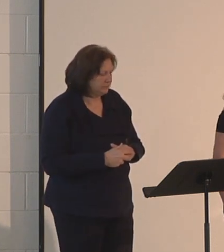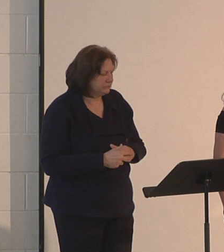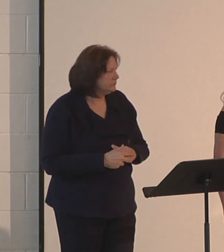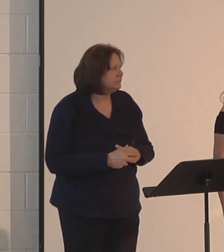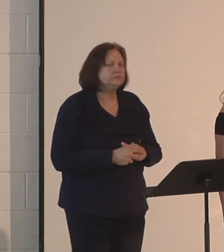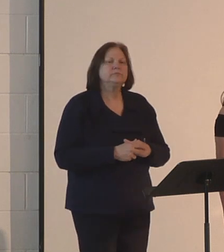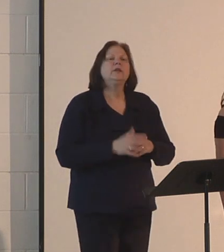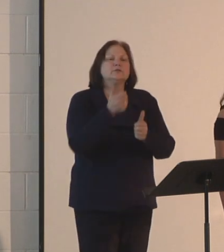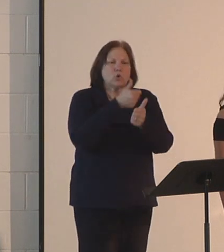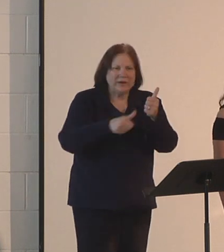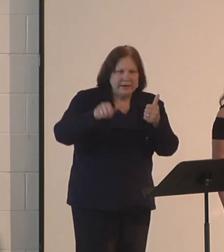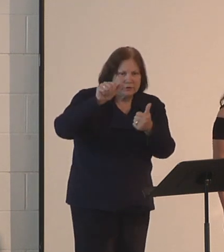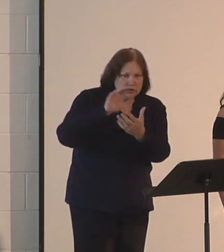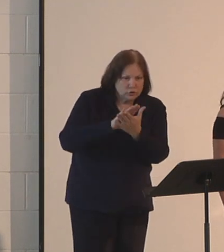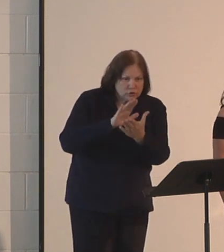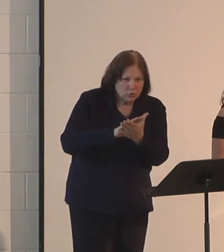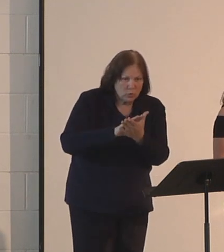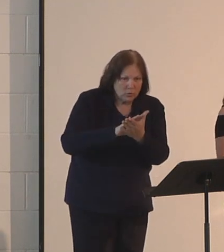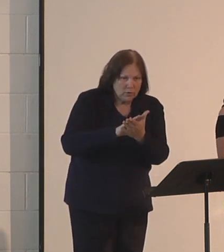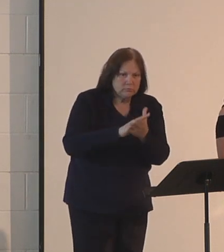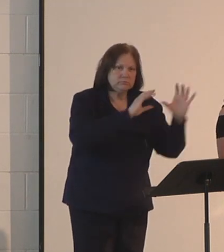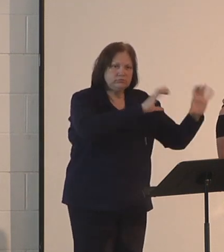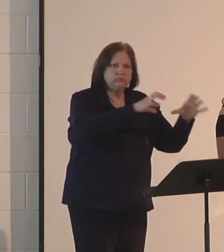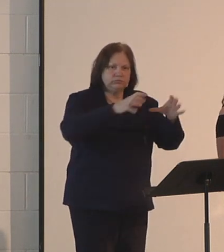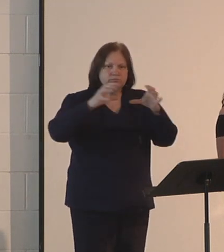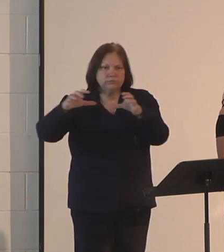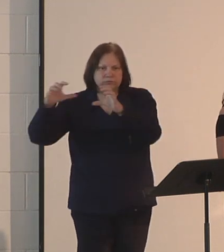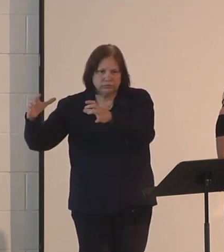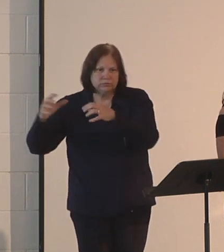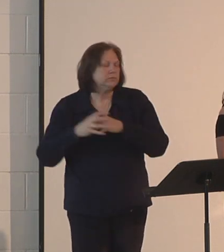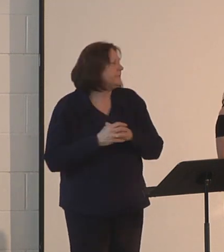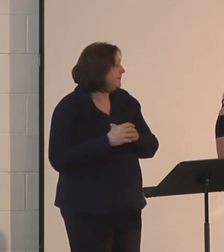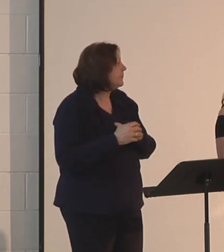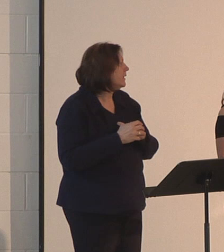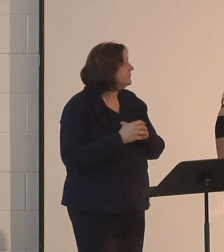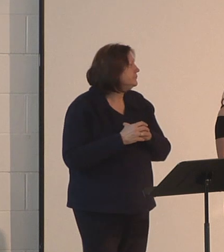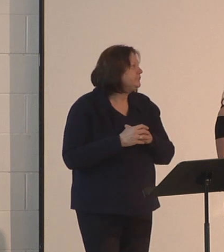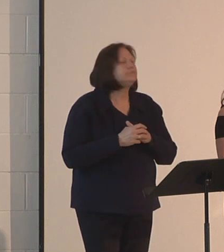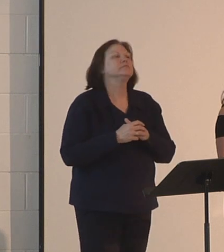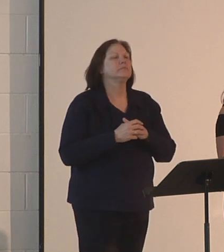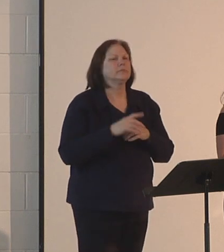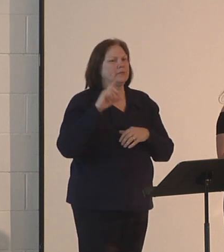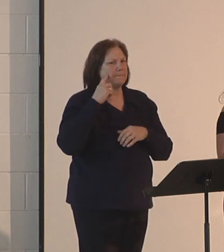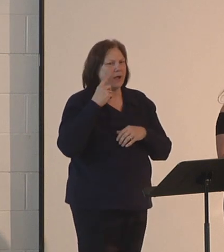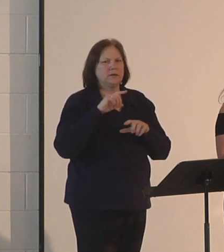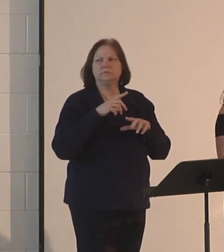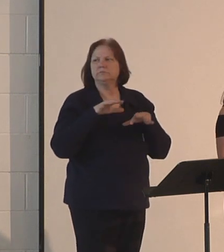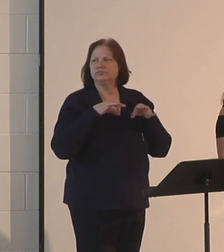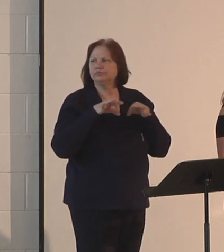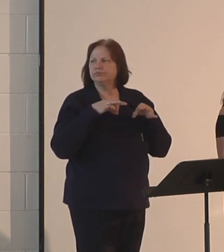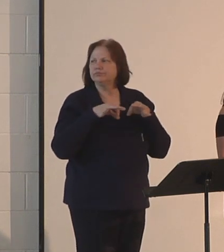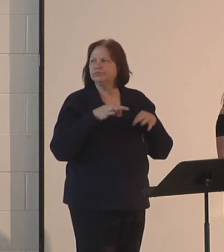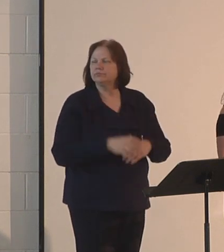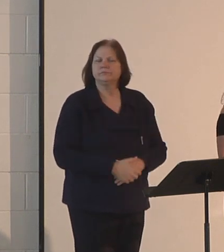So I'm going to call each school at a time. Guiyahu ilu school juju na okay. Ito guhu